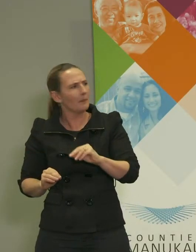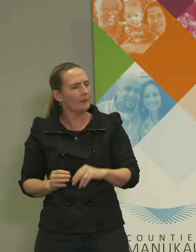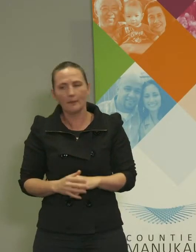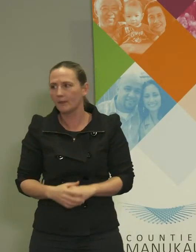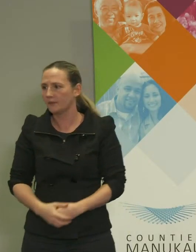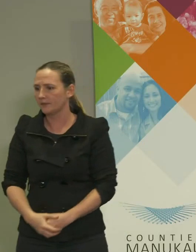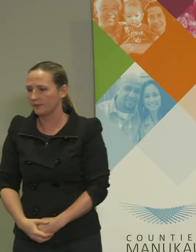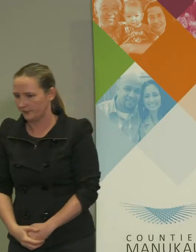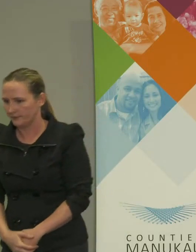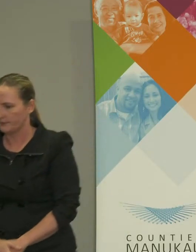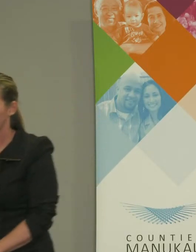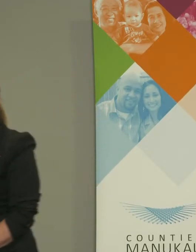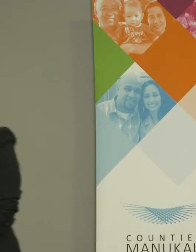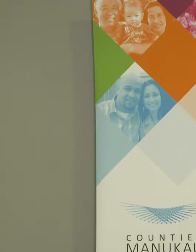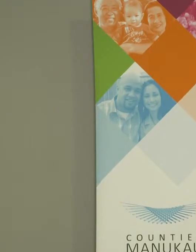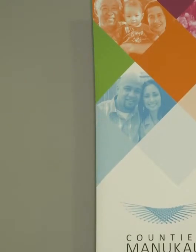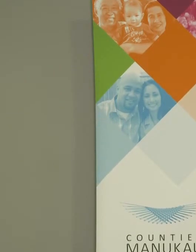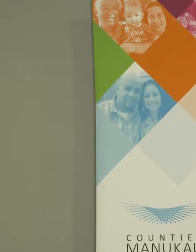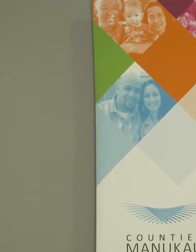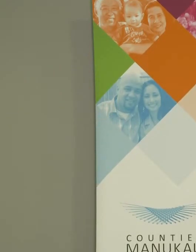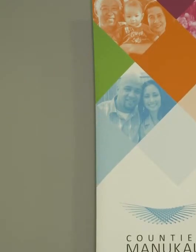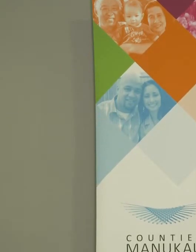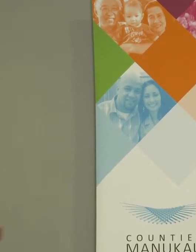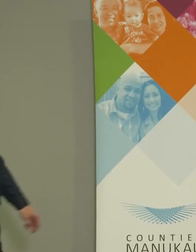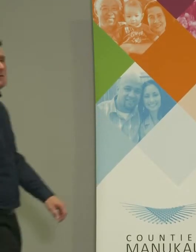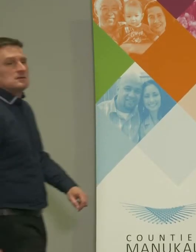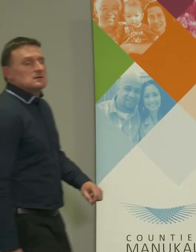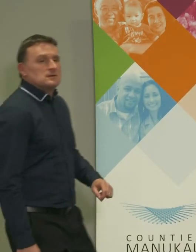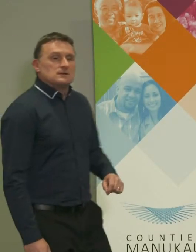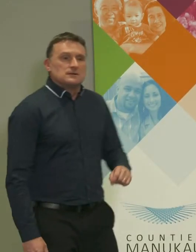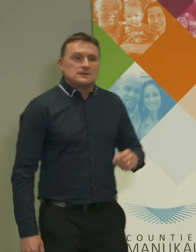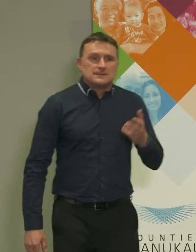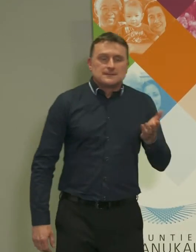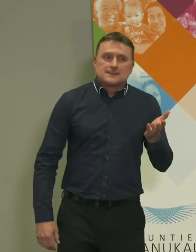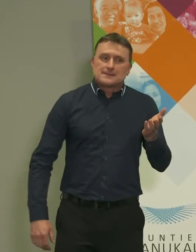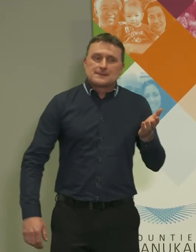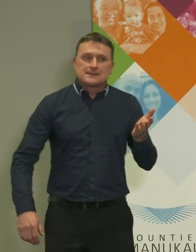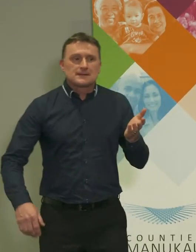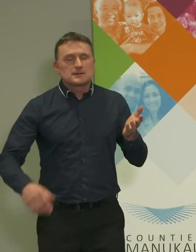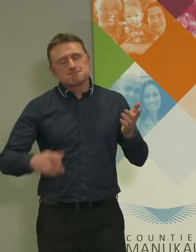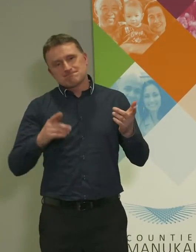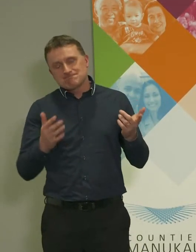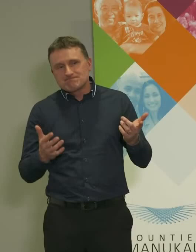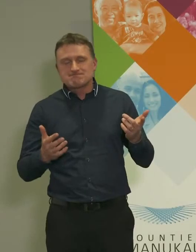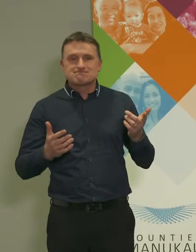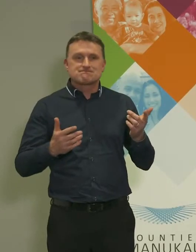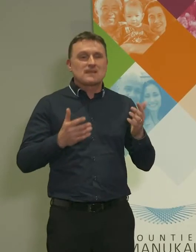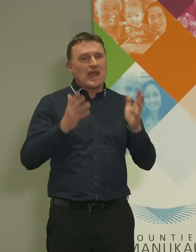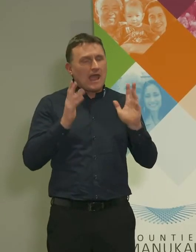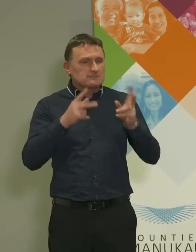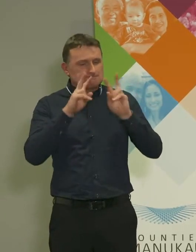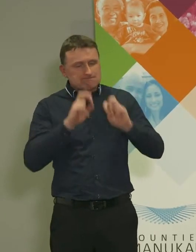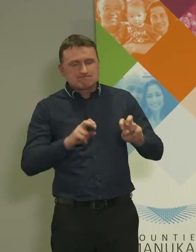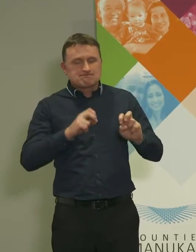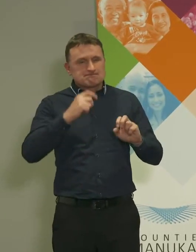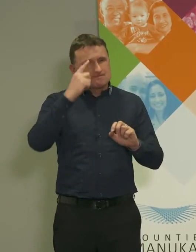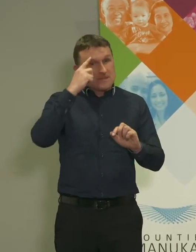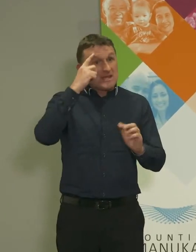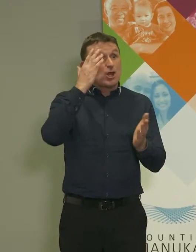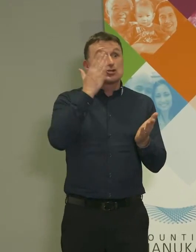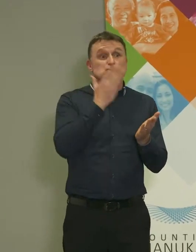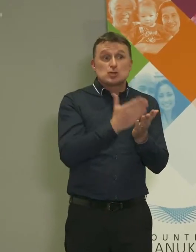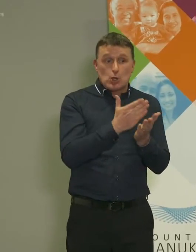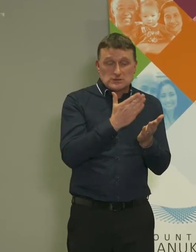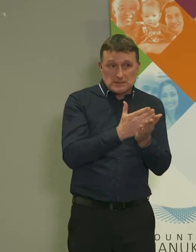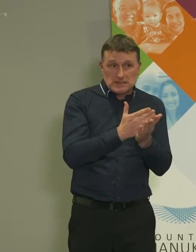It's a matter of certainty versus probability and